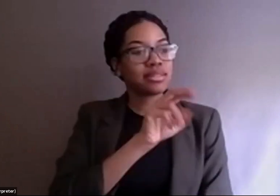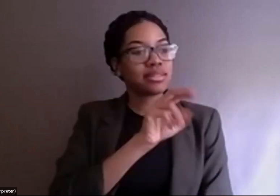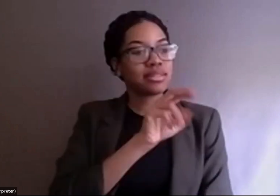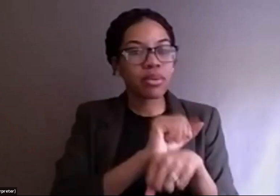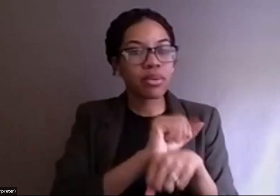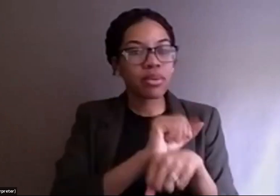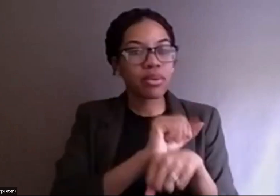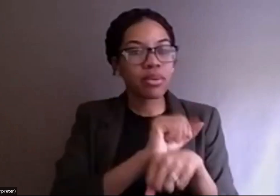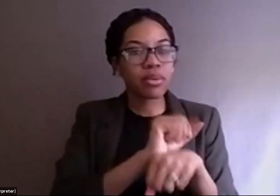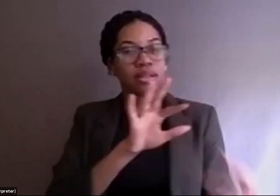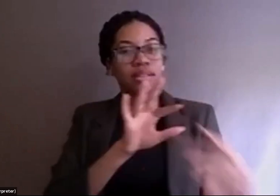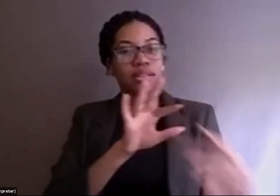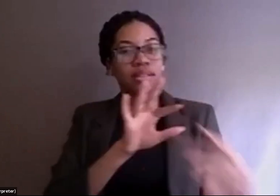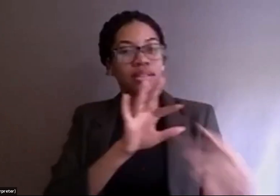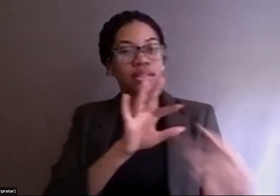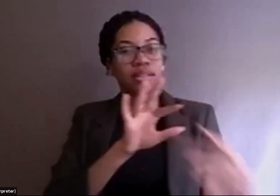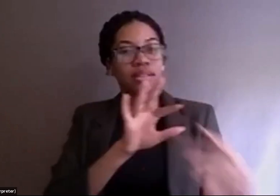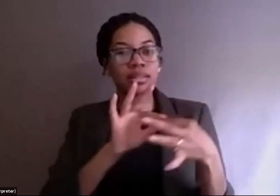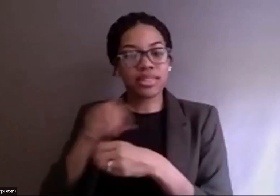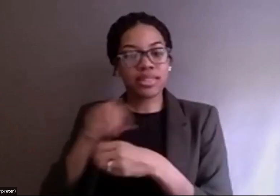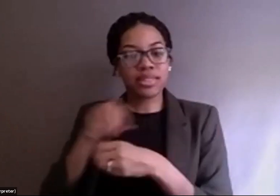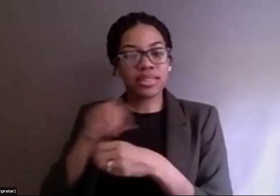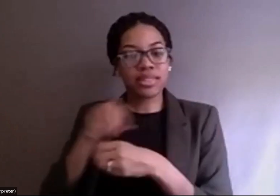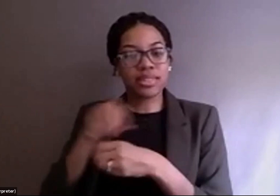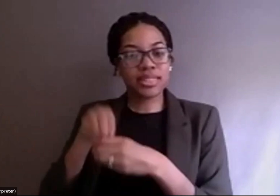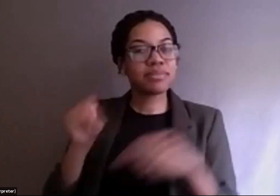DC. So we are